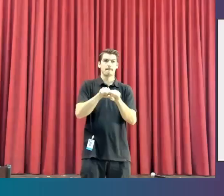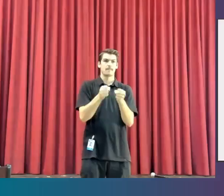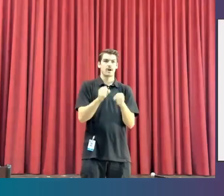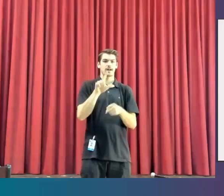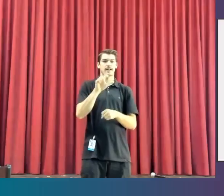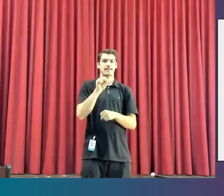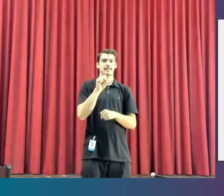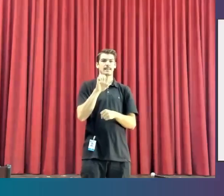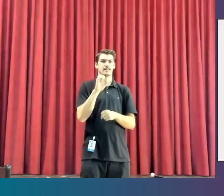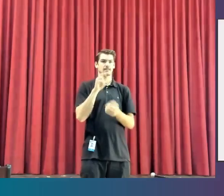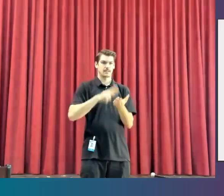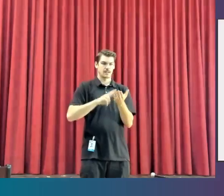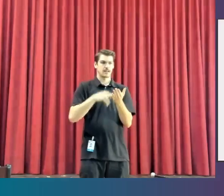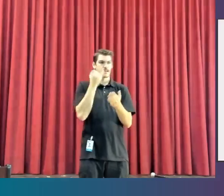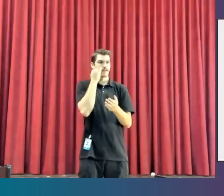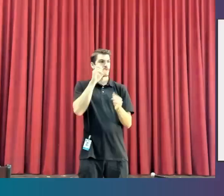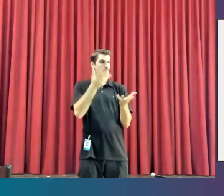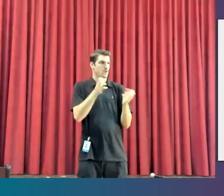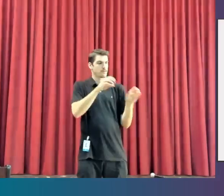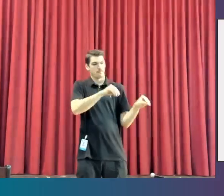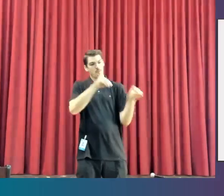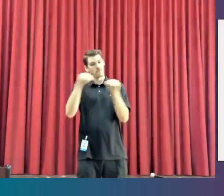they need to move elsewhere.